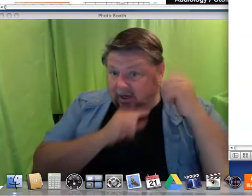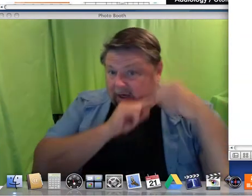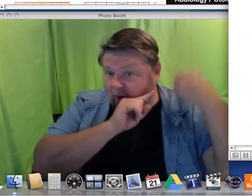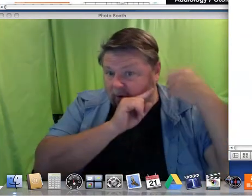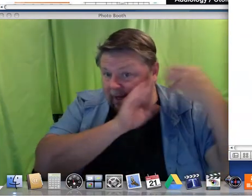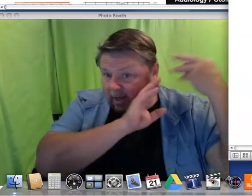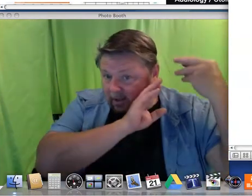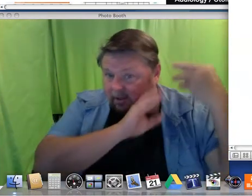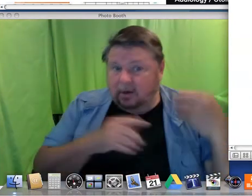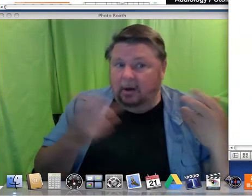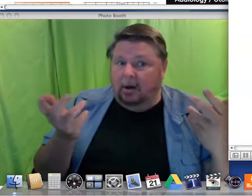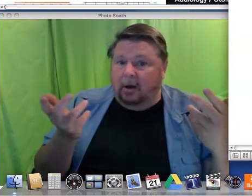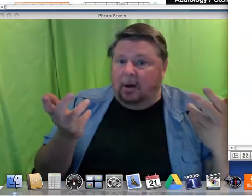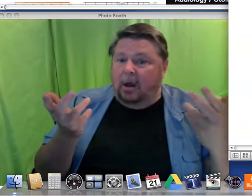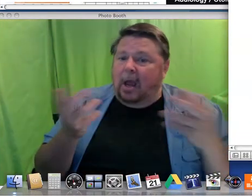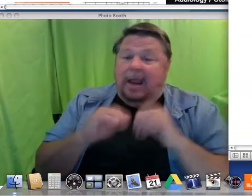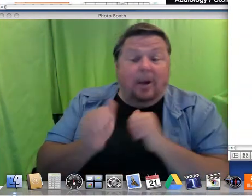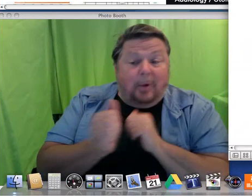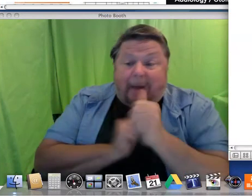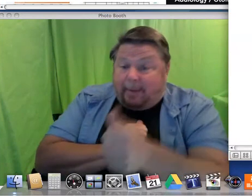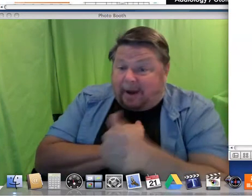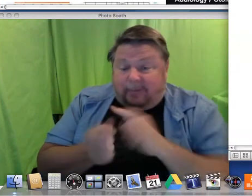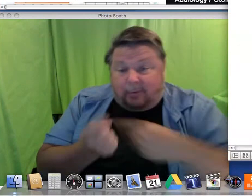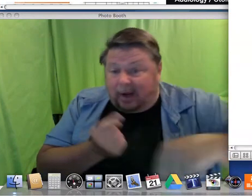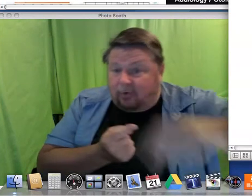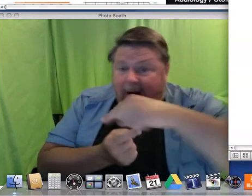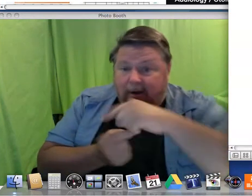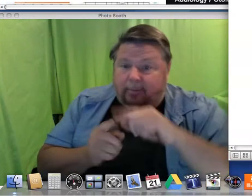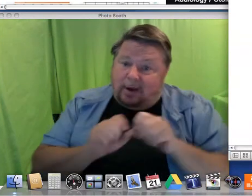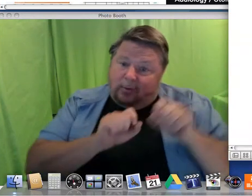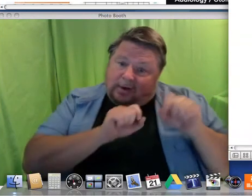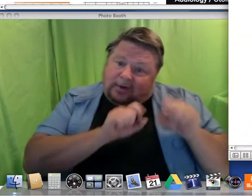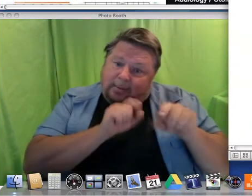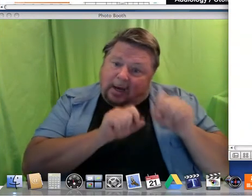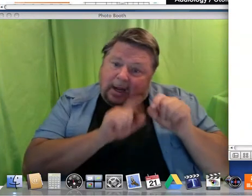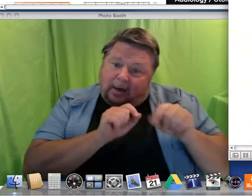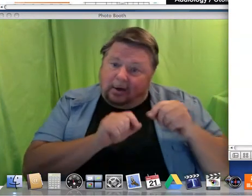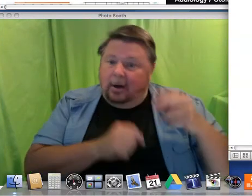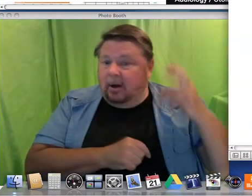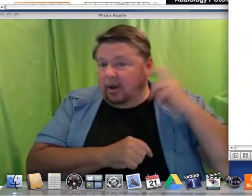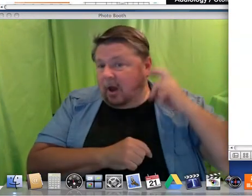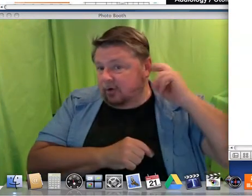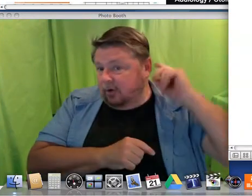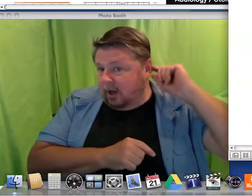the cochlea, can we bypass them? Can we get around them? Can we stimulate